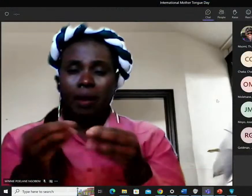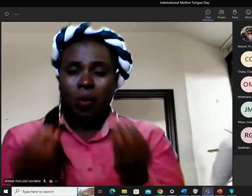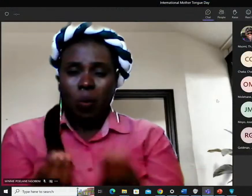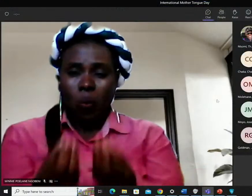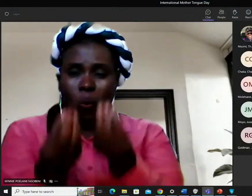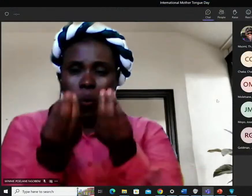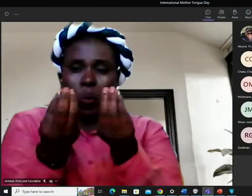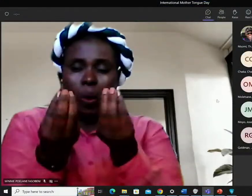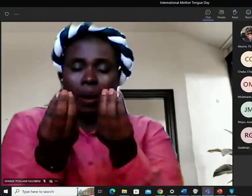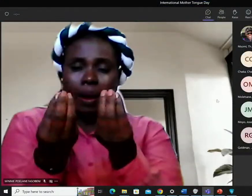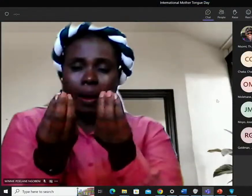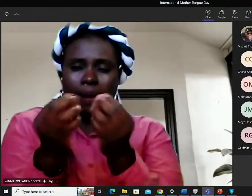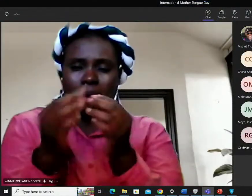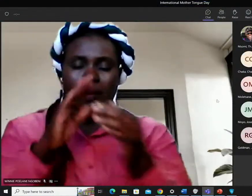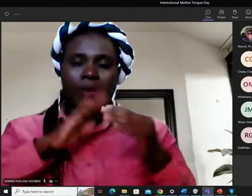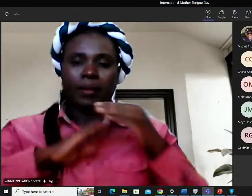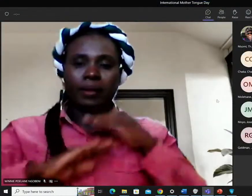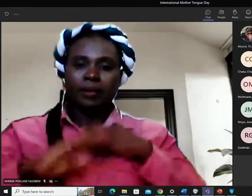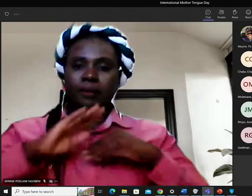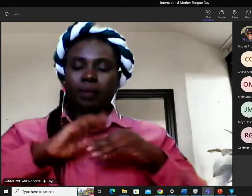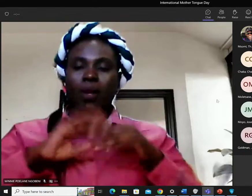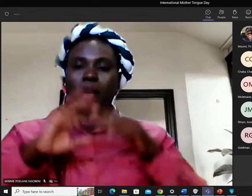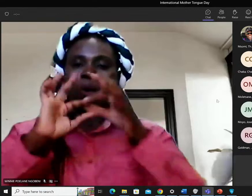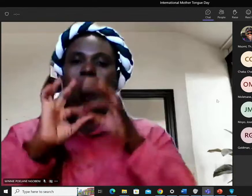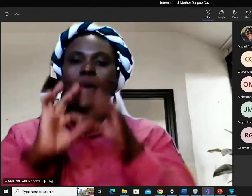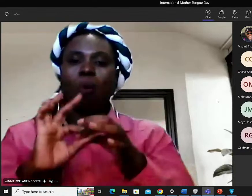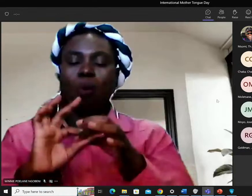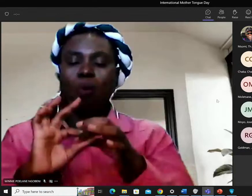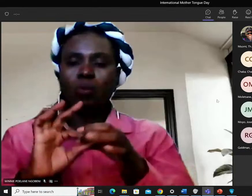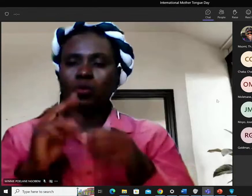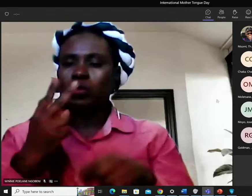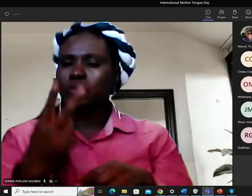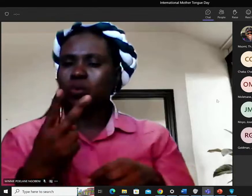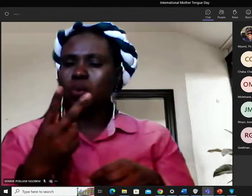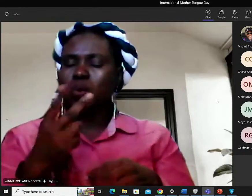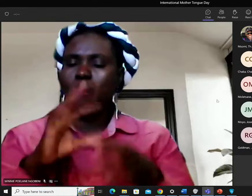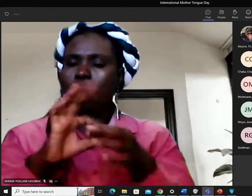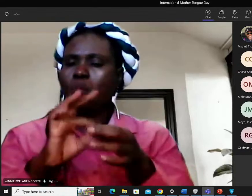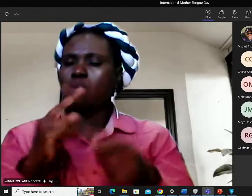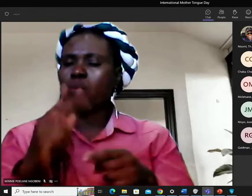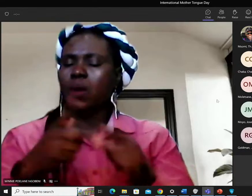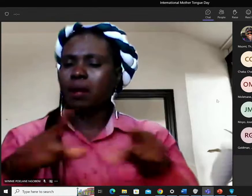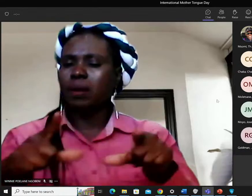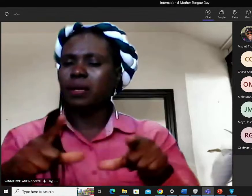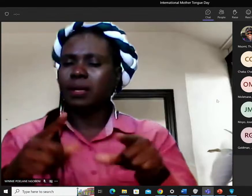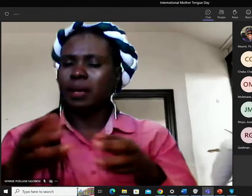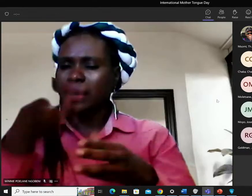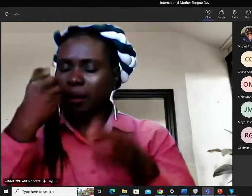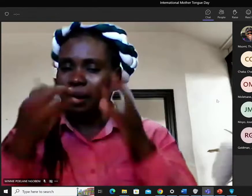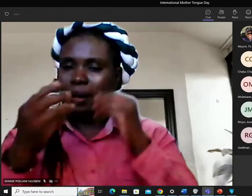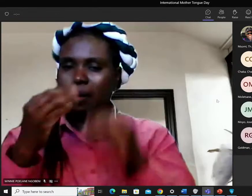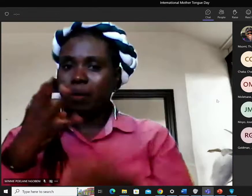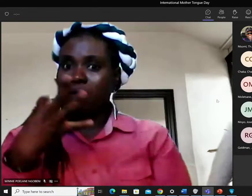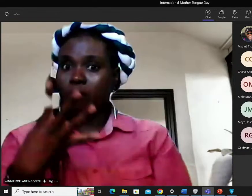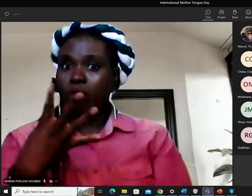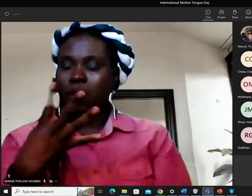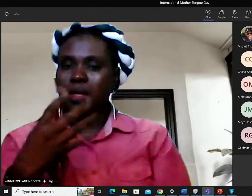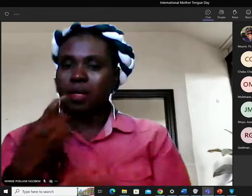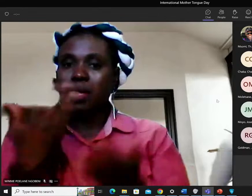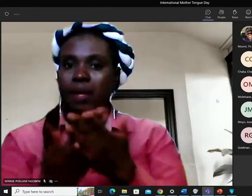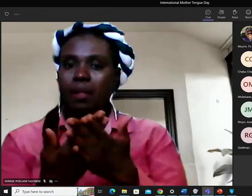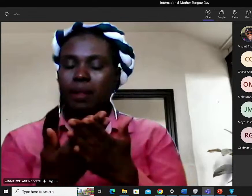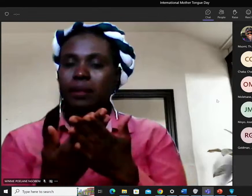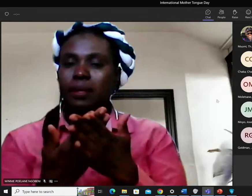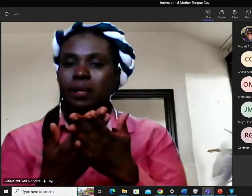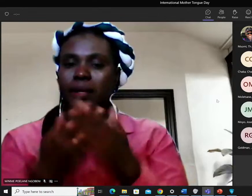and comfortable with the two home languages and can even learn a third and a fourth language. Though this